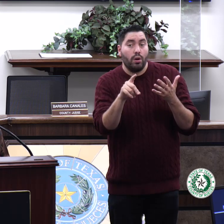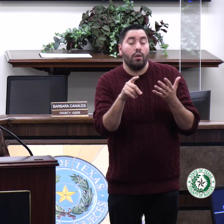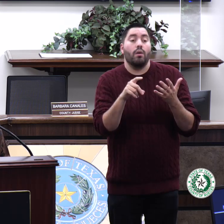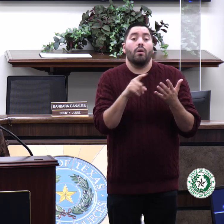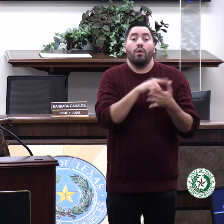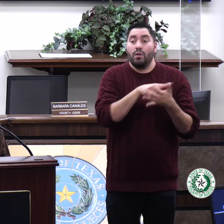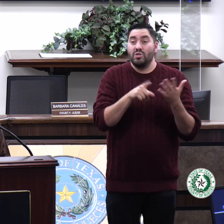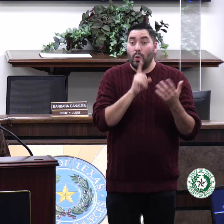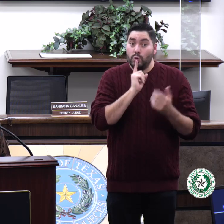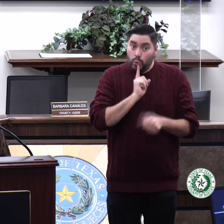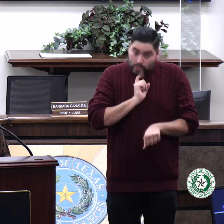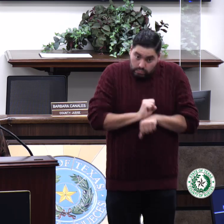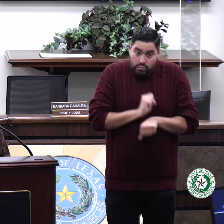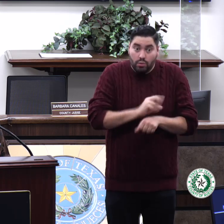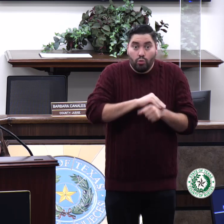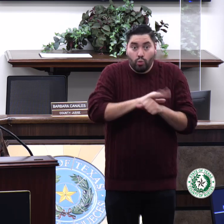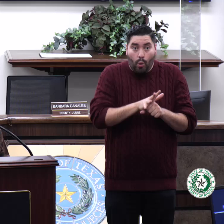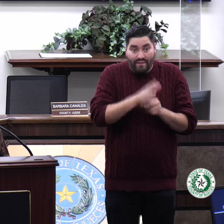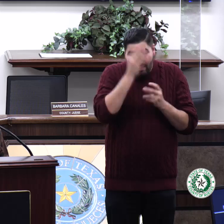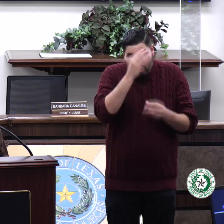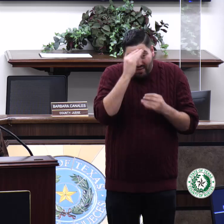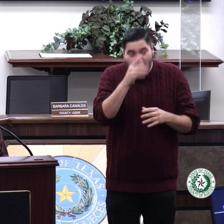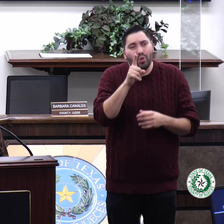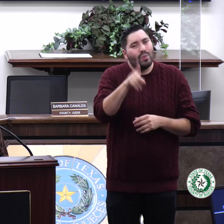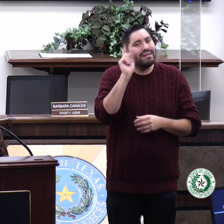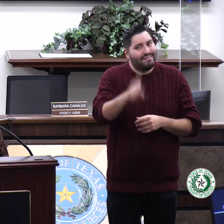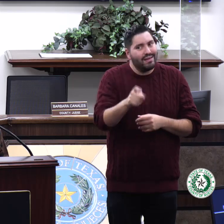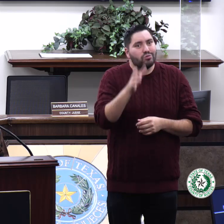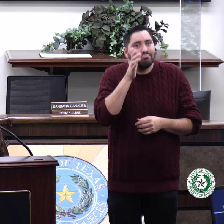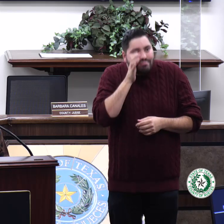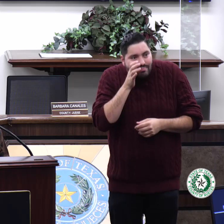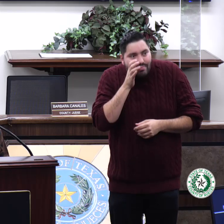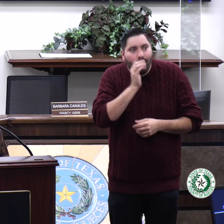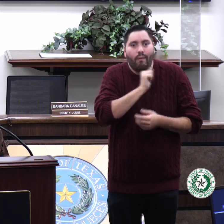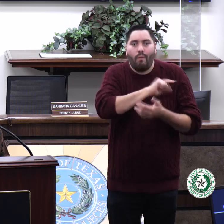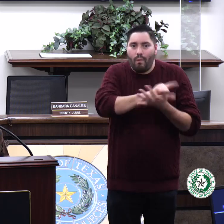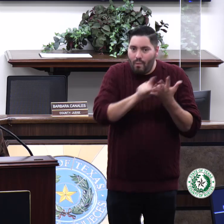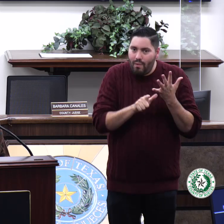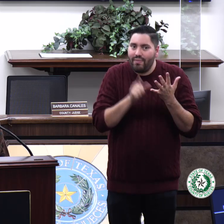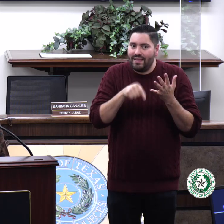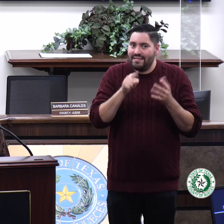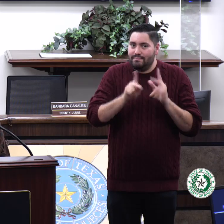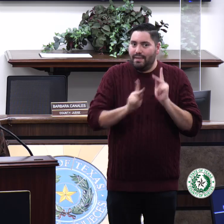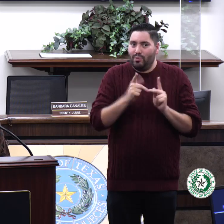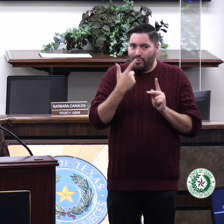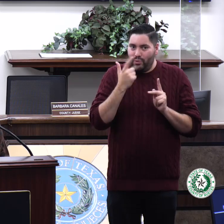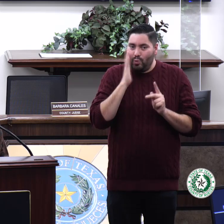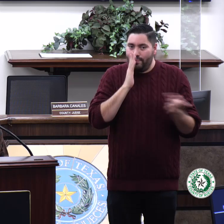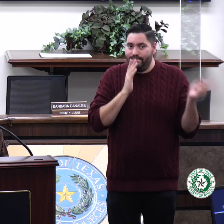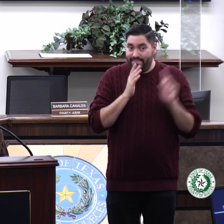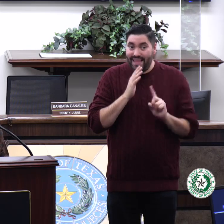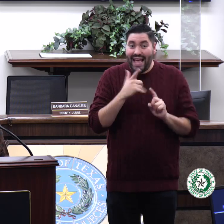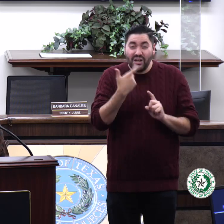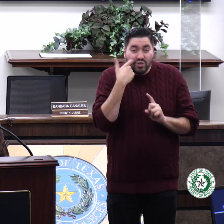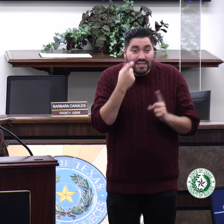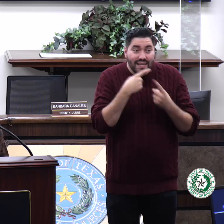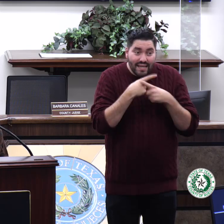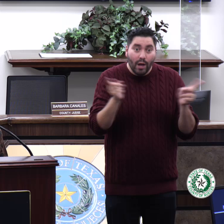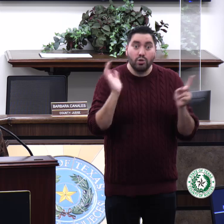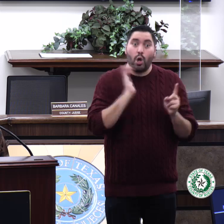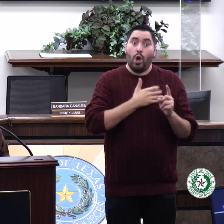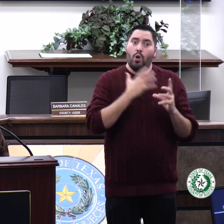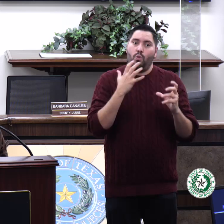briefing, so bear with us. You need to hear from all of these individuals because I've just announced now our winning